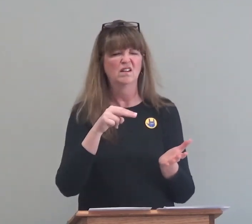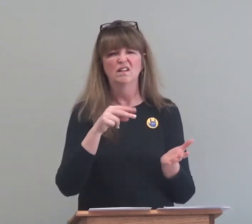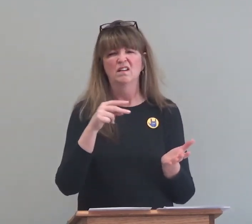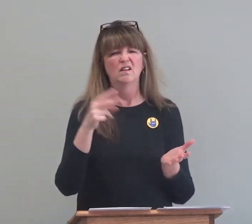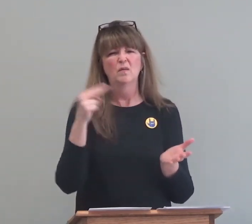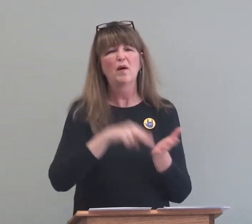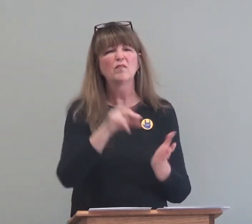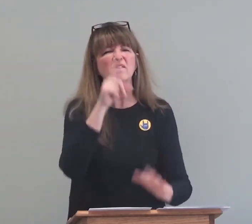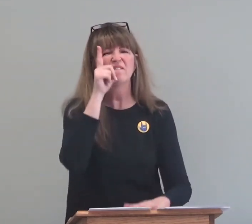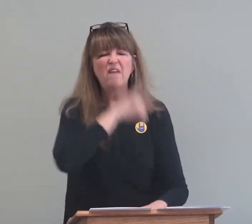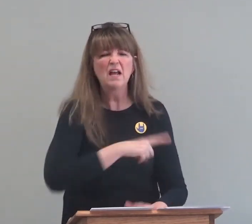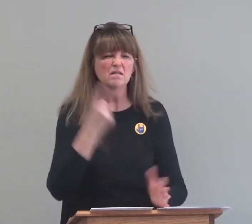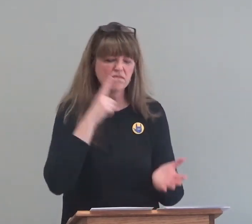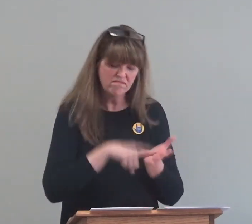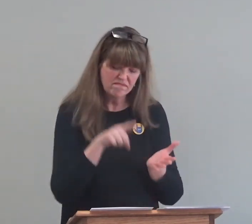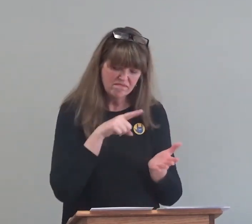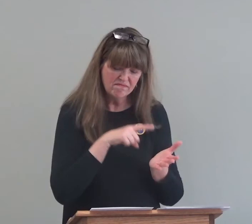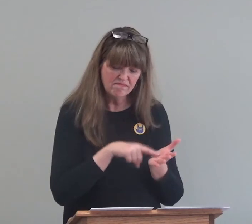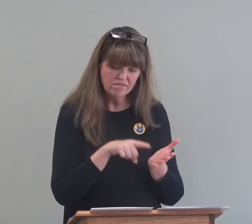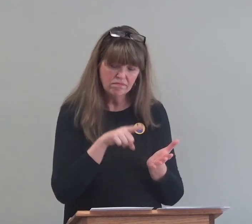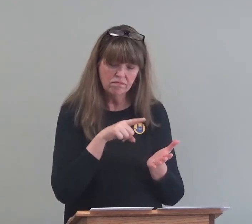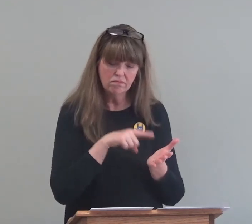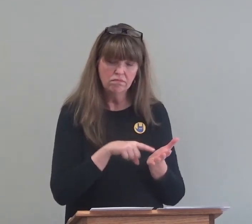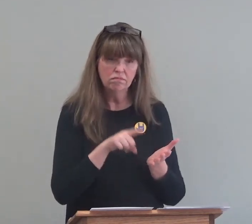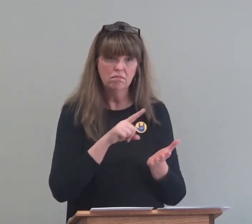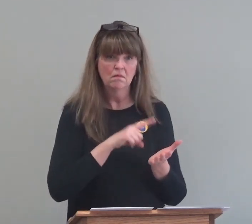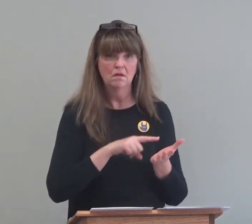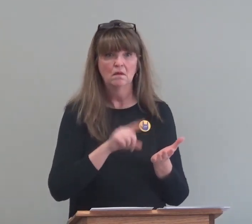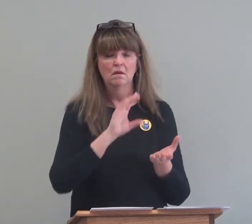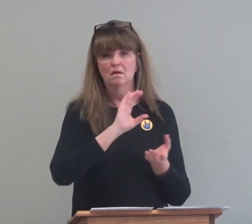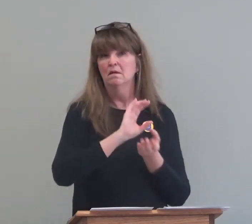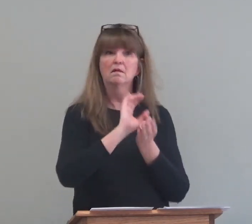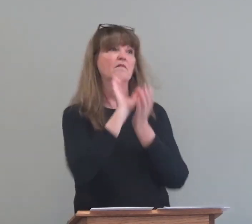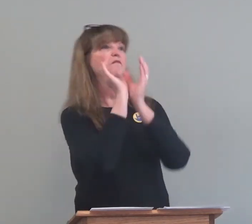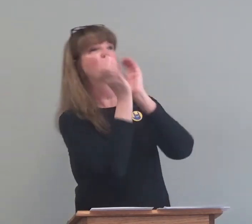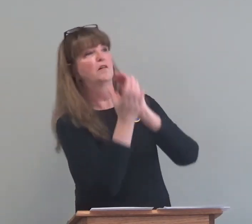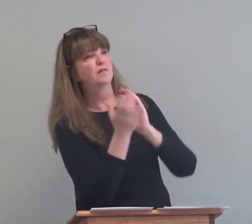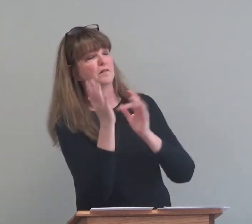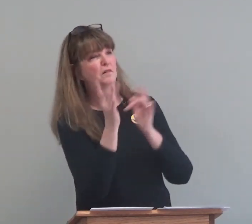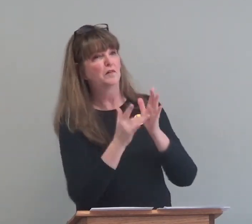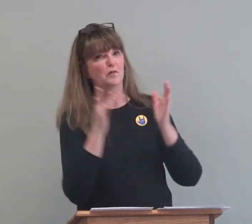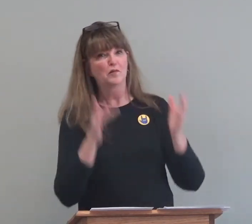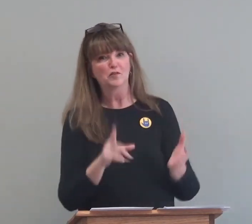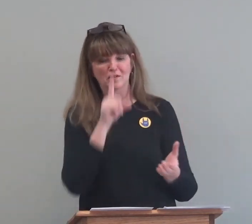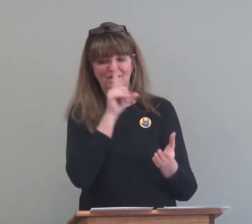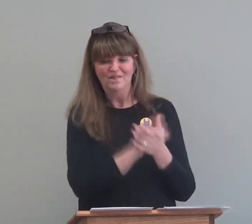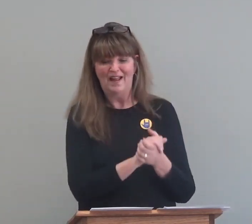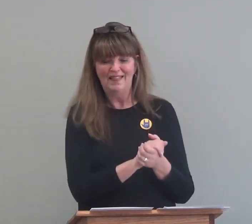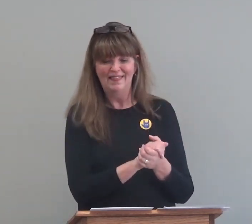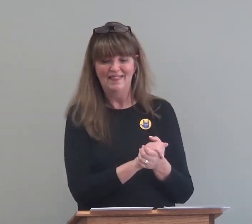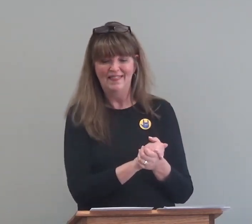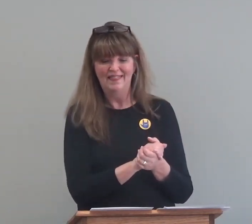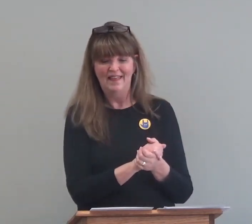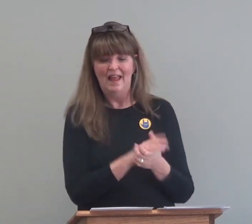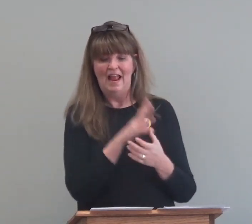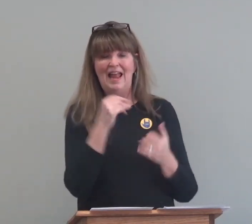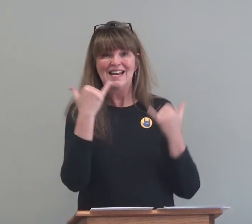was researching the resurrection because he thought it was a false story. But once he delved into it, he converted to the Christian